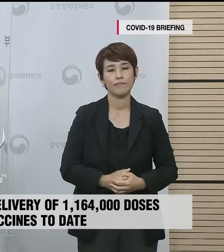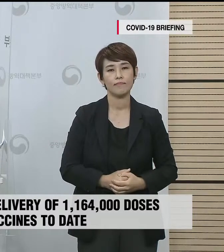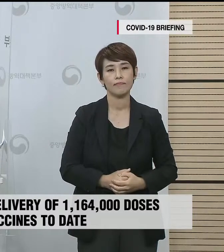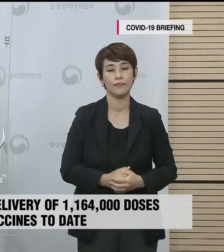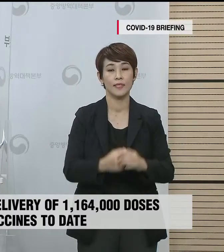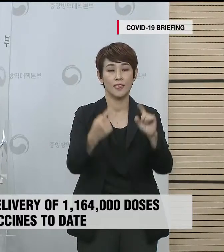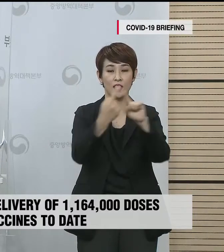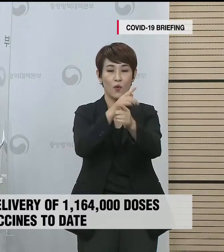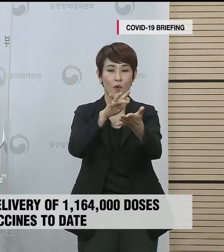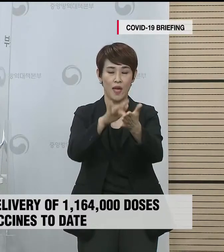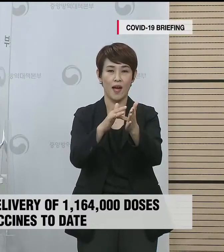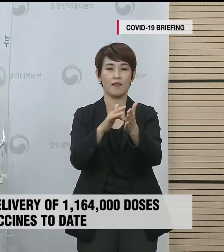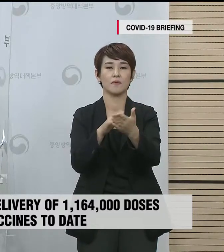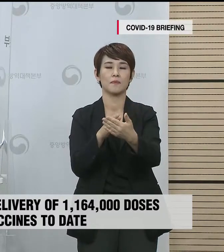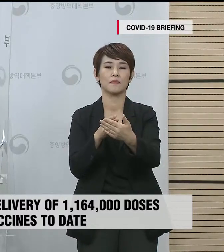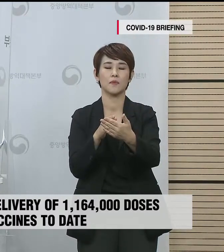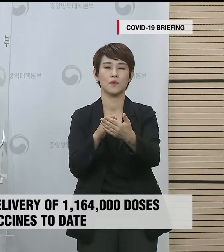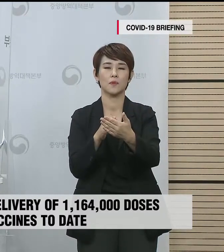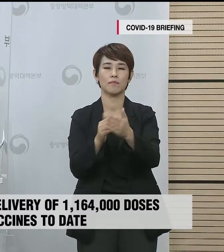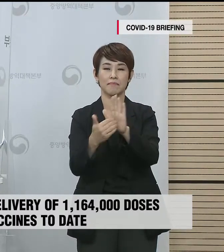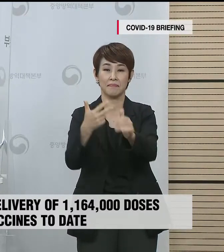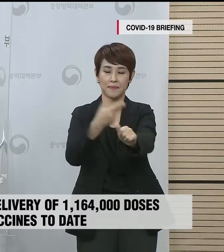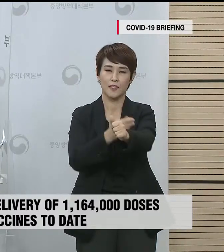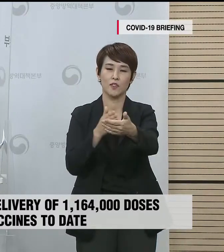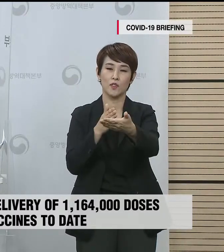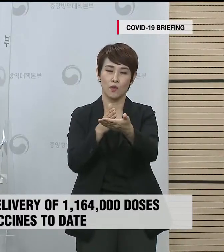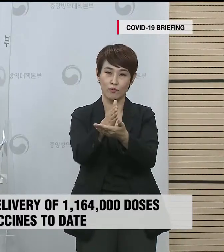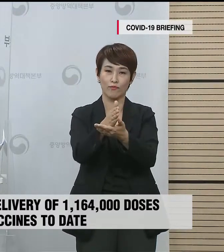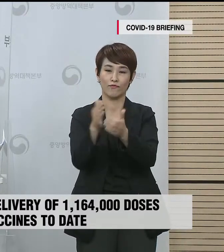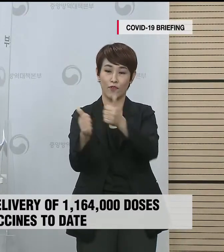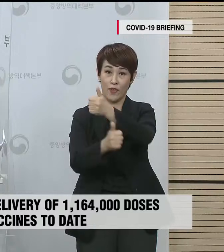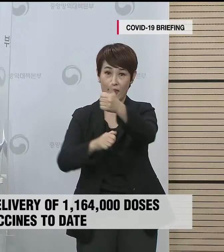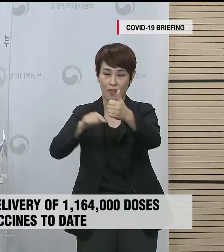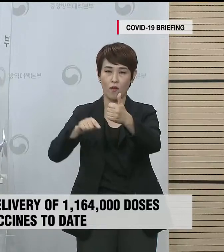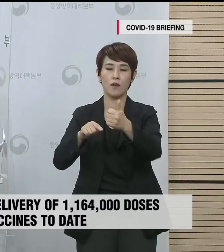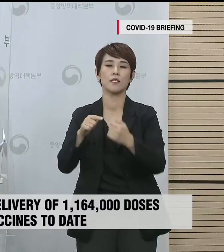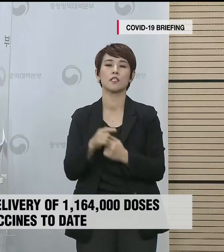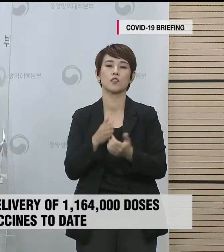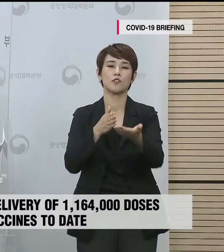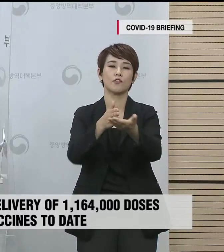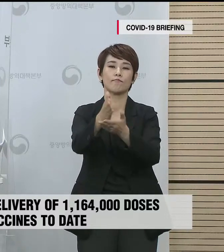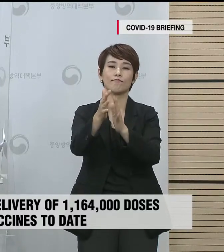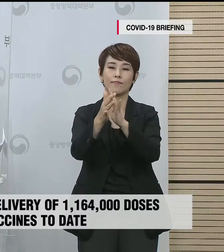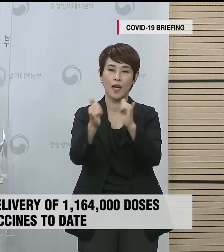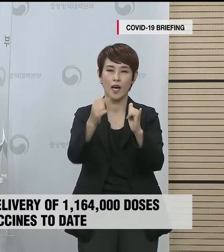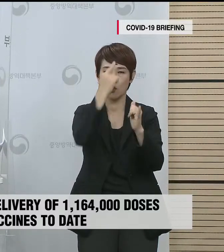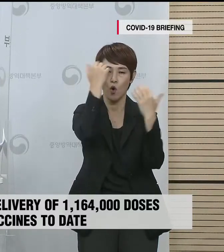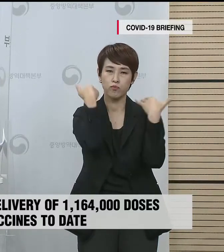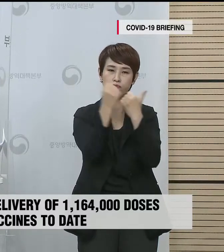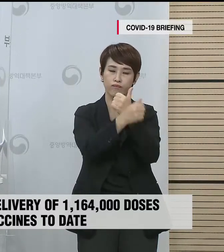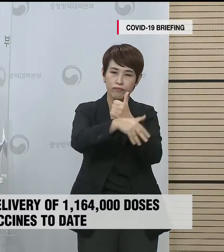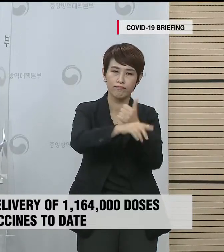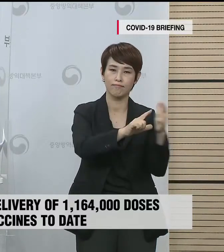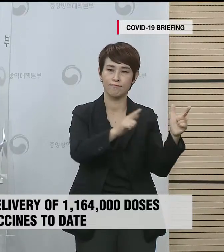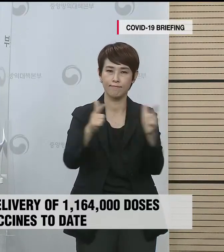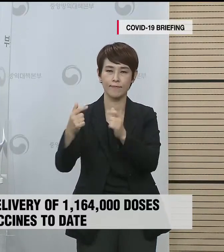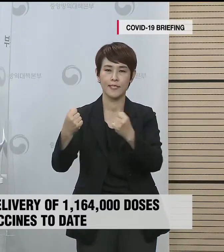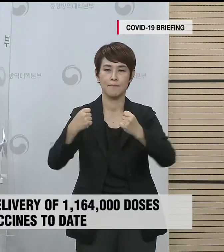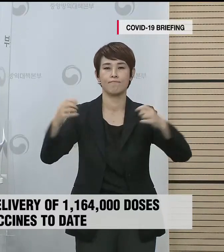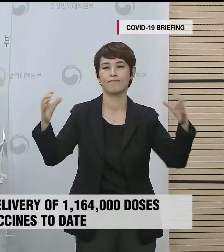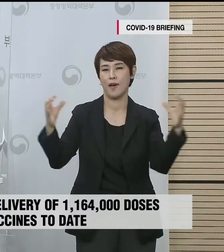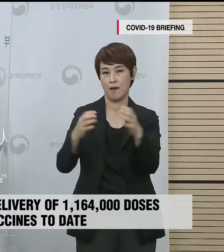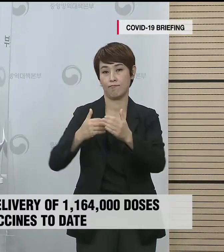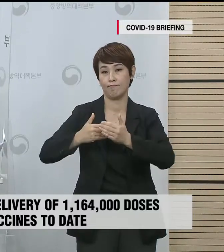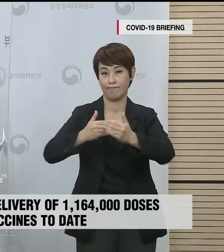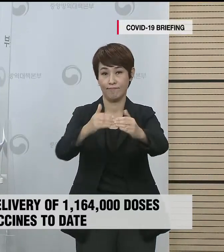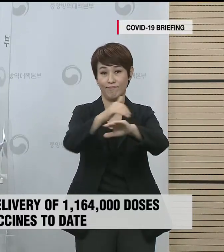discussed, means to share and exchange our knowledge on the mRNA vaccine development. And going forward, we will